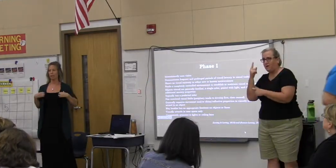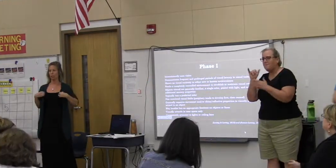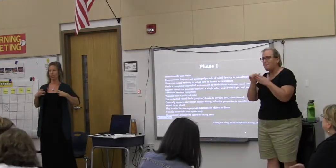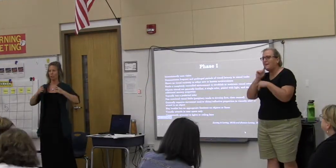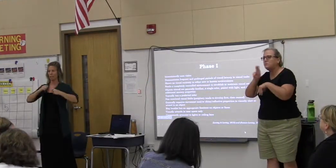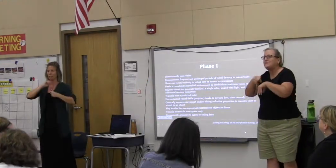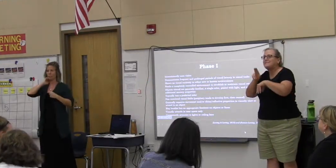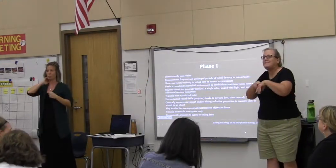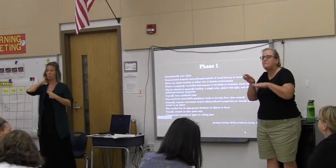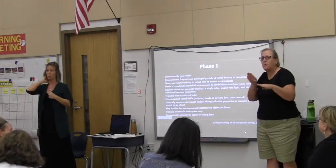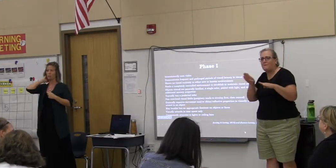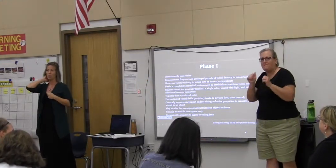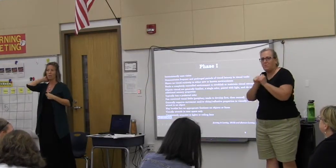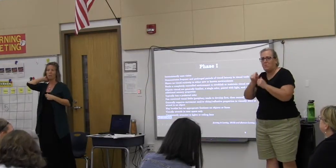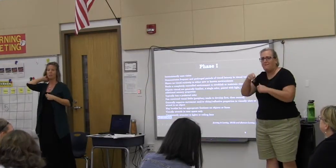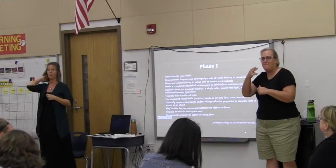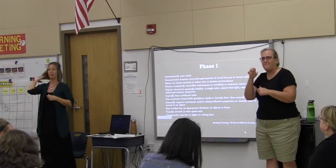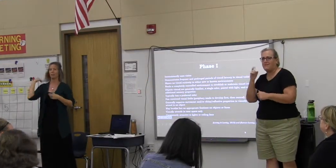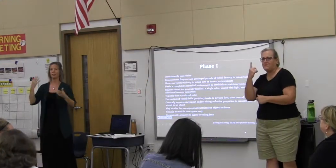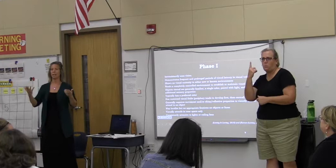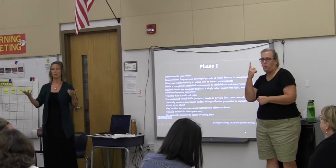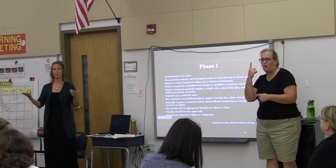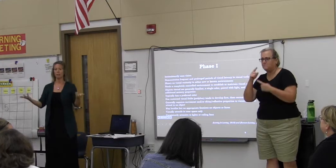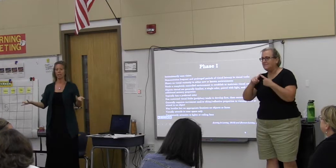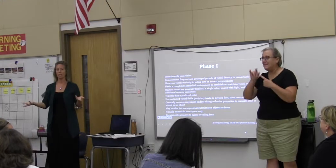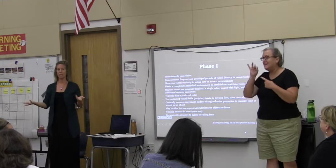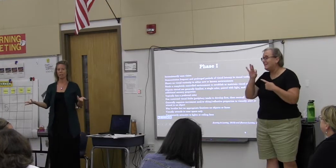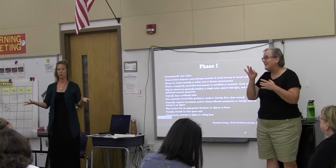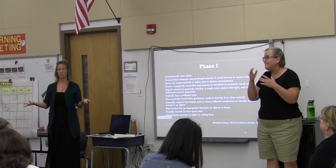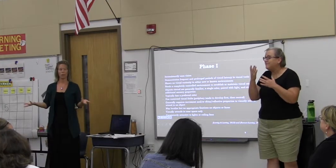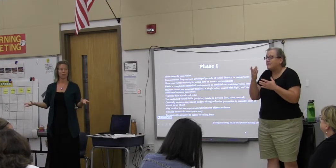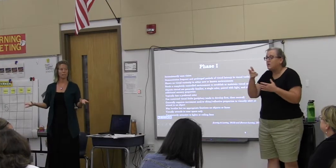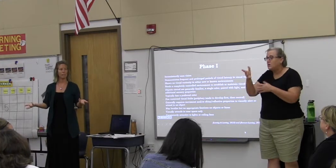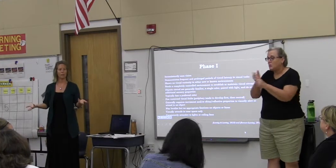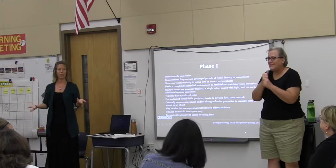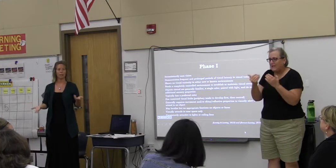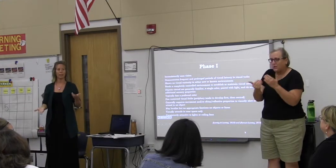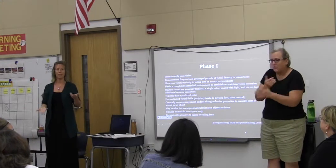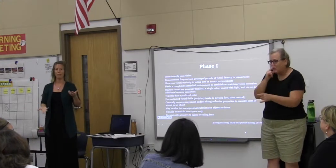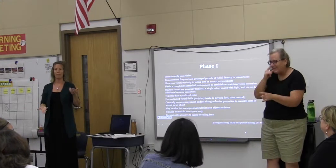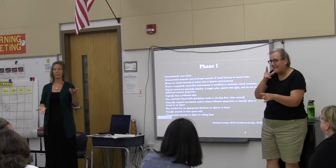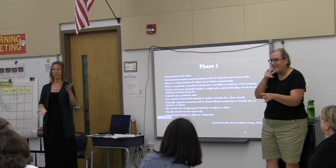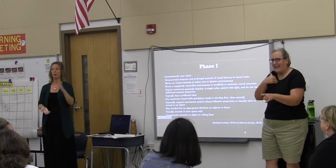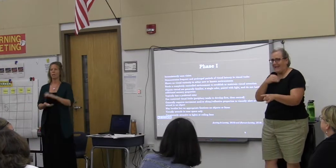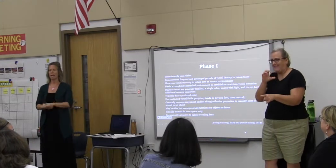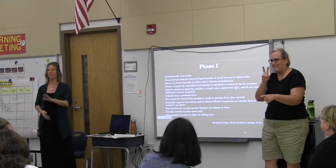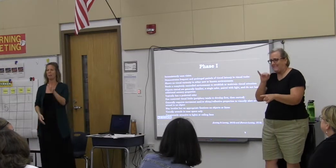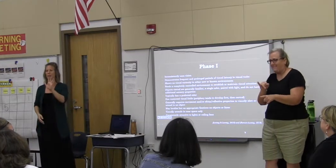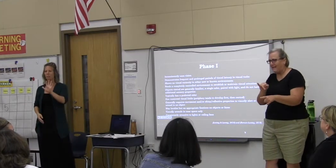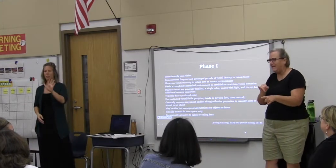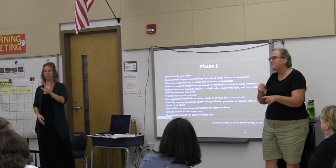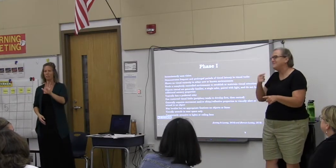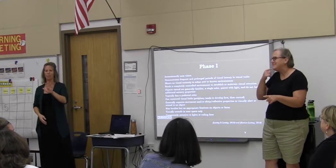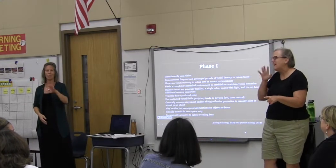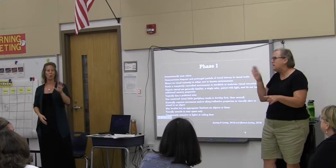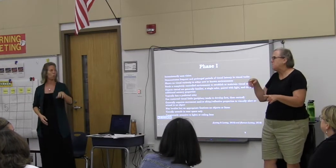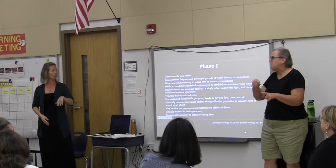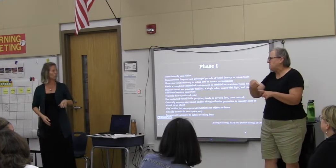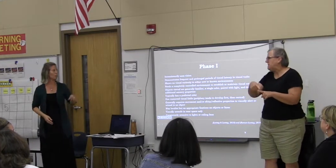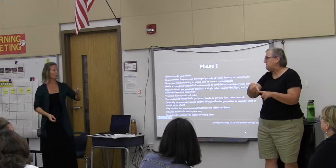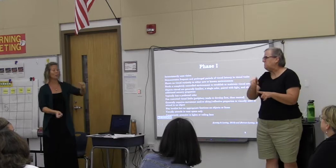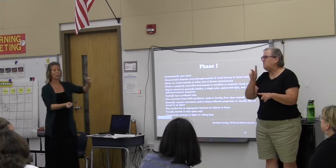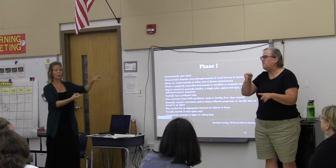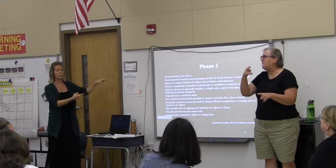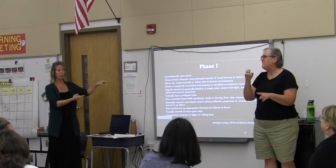typical behaviors look like in phase 1. So if there's a day where you get a new kiddo who has CVI and they say, oh yeah, think about a phase